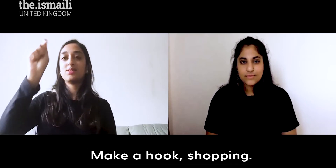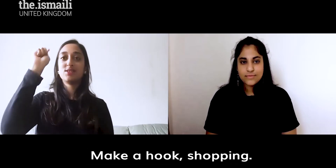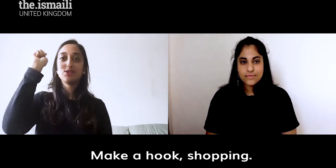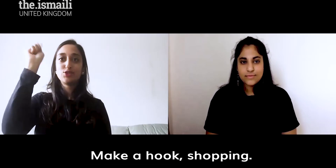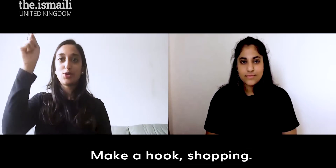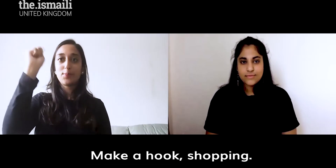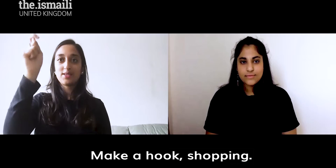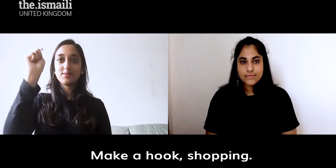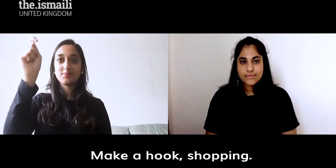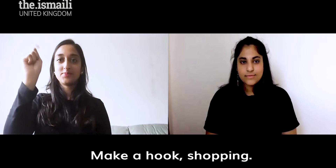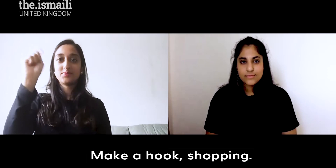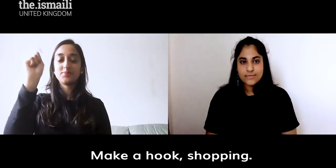Shopping.